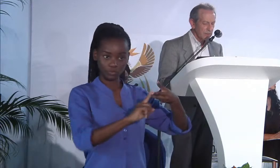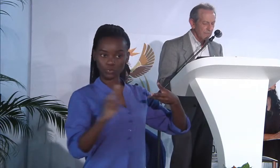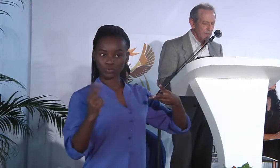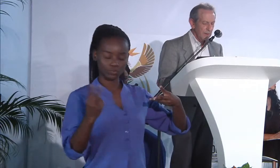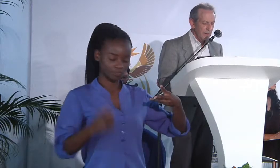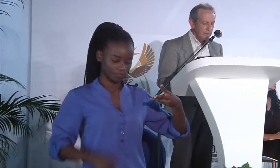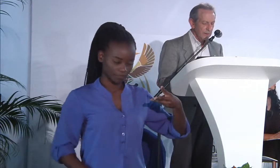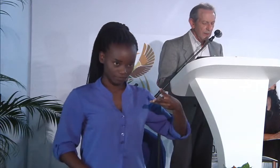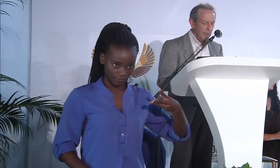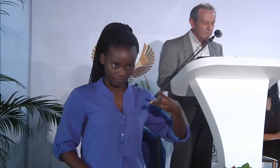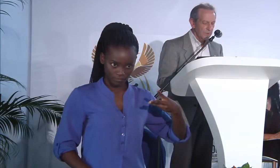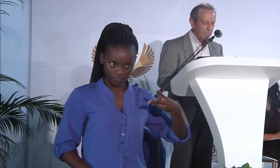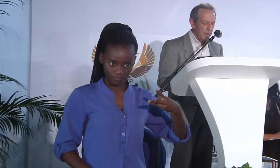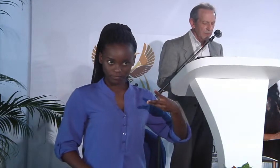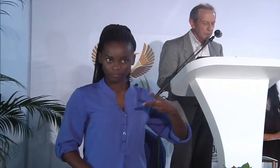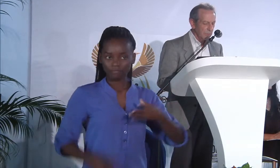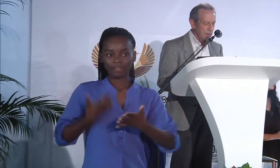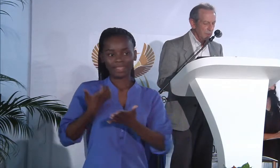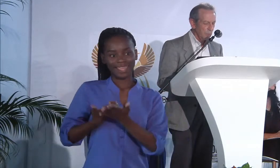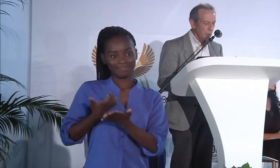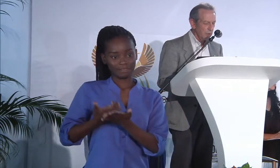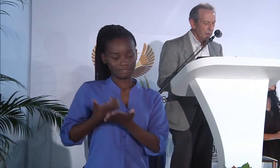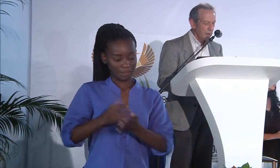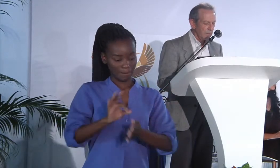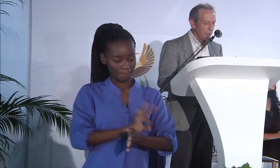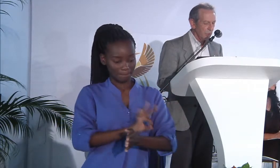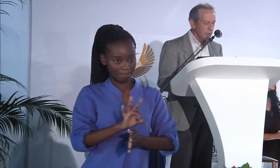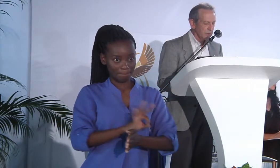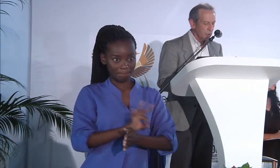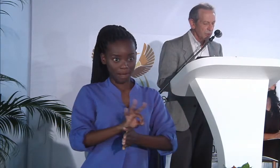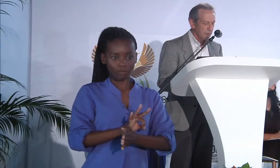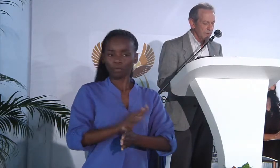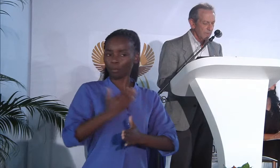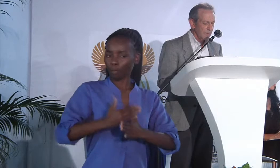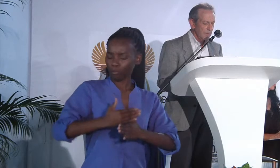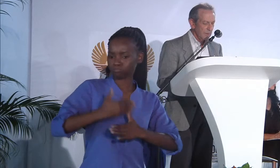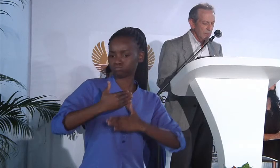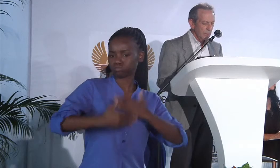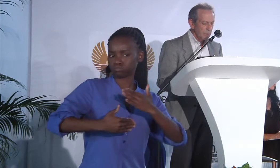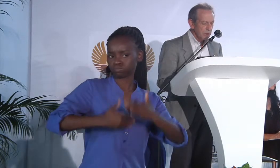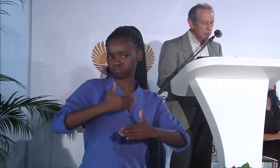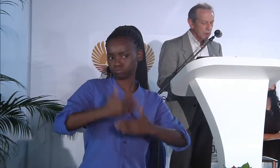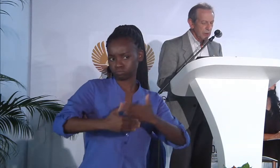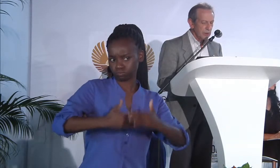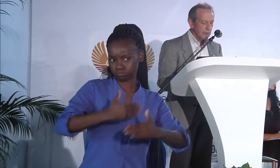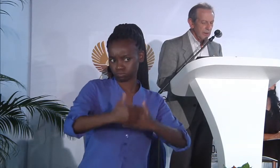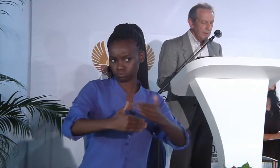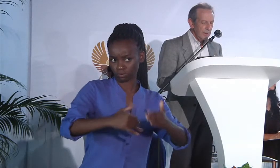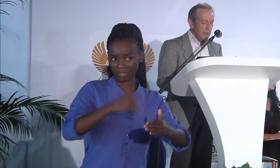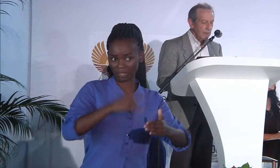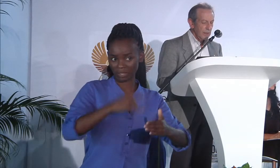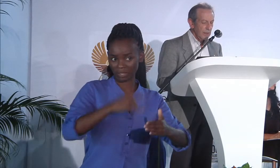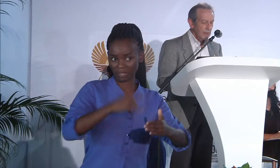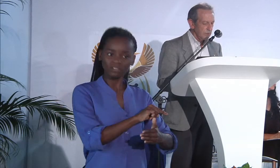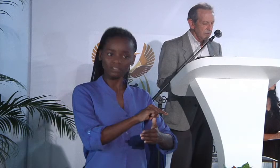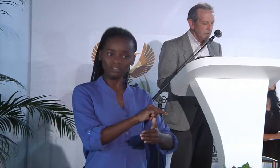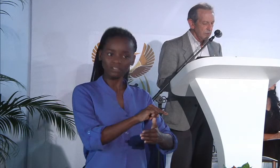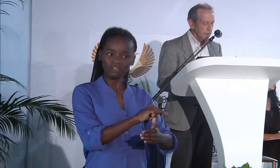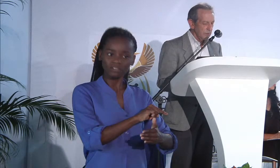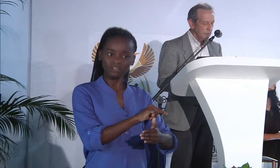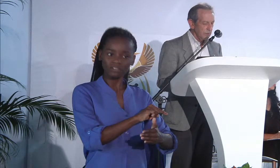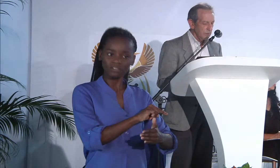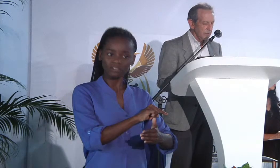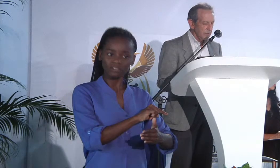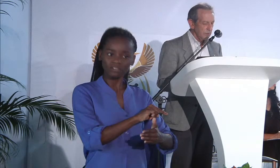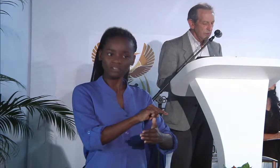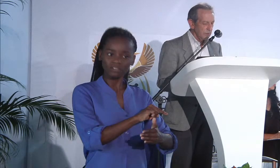evidence-based that allows for the plan to remain a work-in-progress document, which can be changed as new scientific